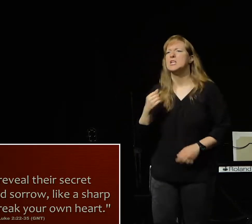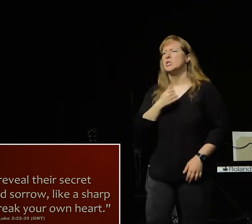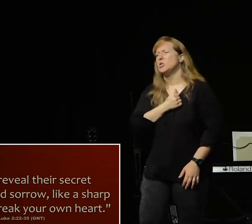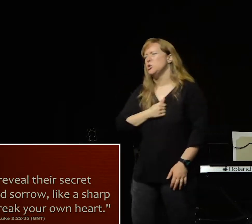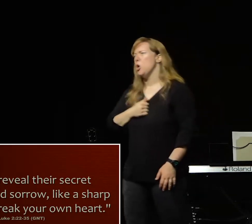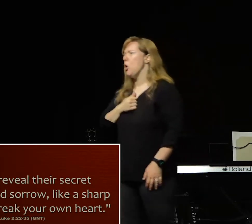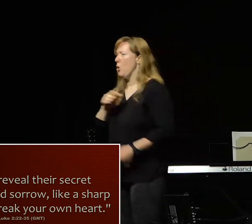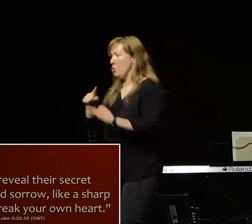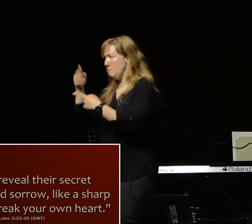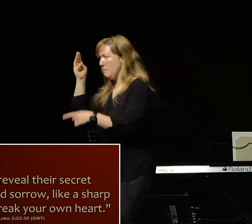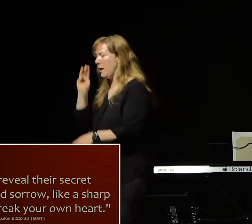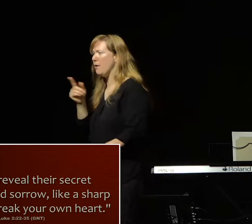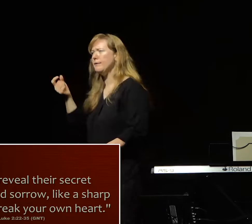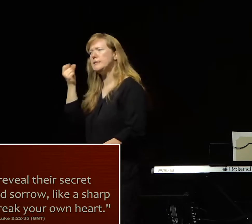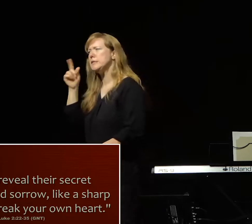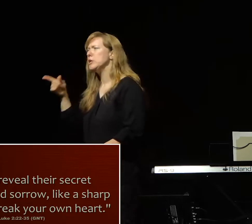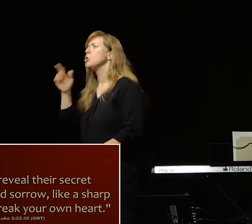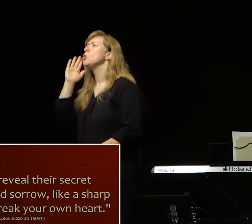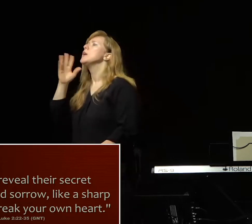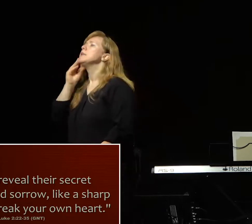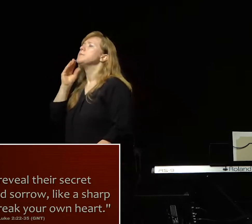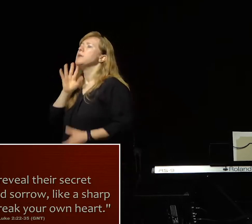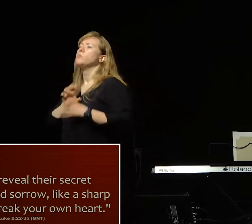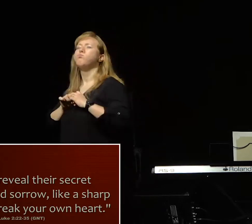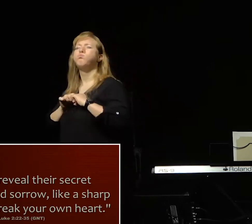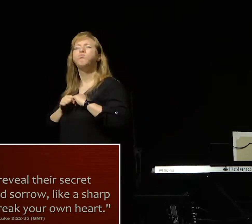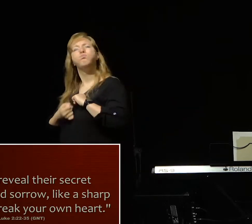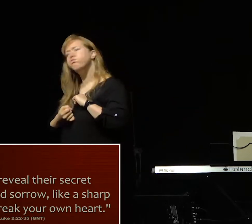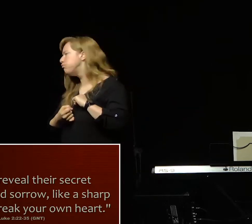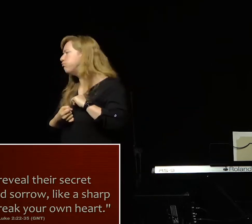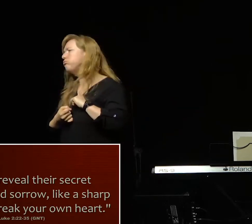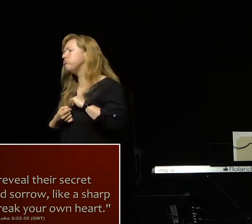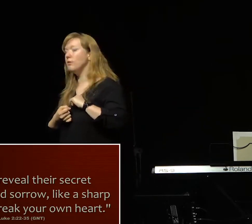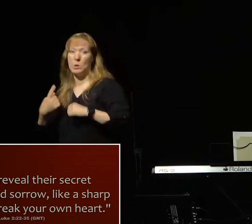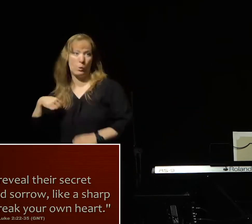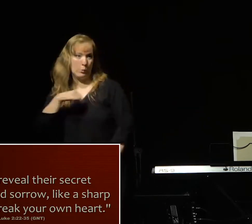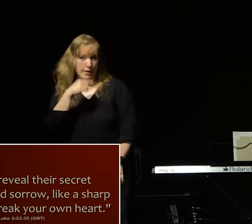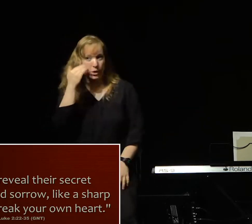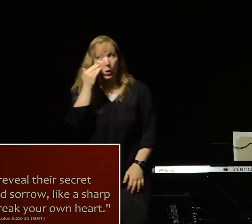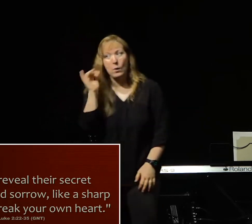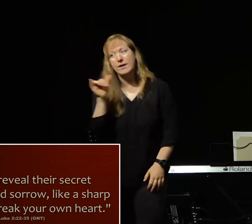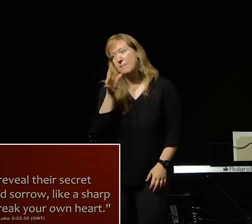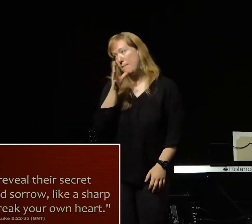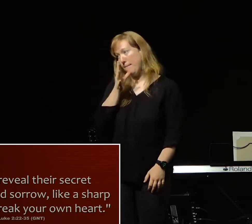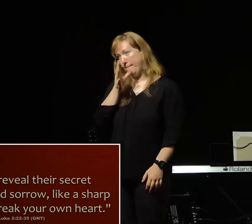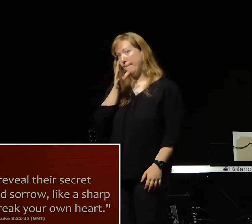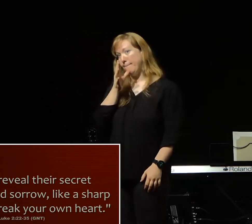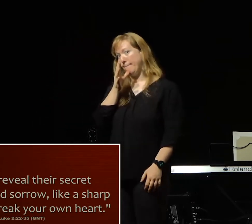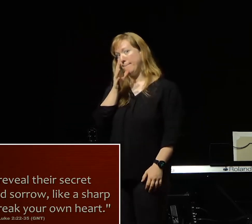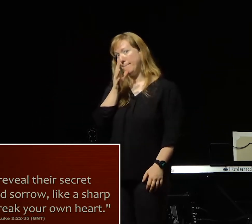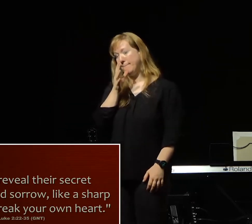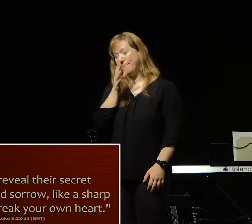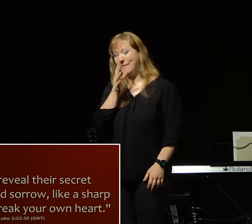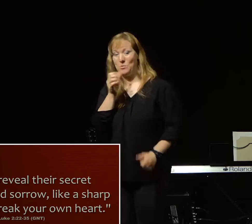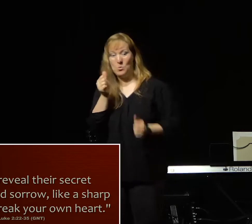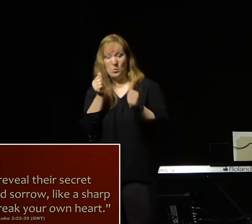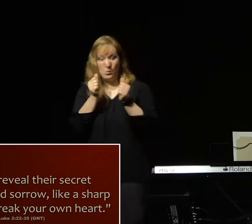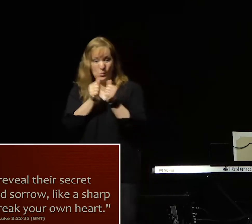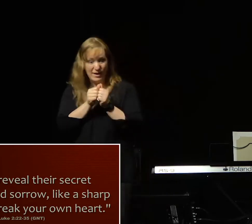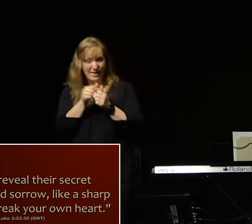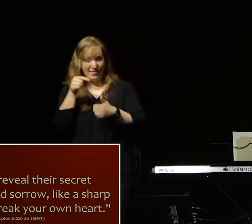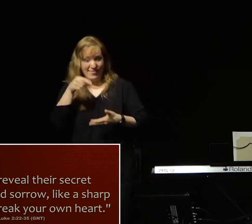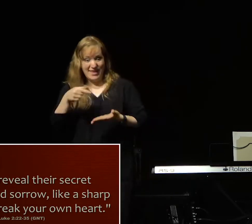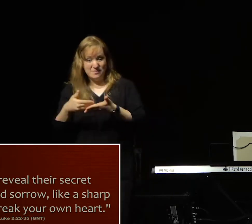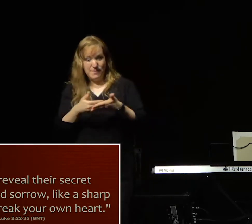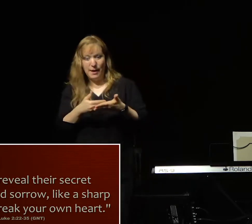He's talking to Mary here. And we know as a mom, as a mother, and then a mother of this particular child